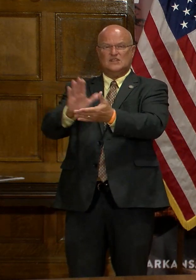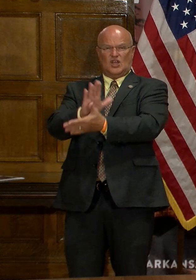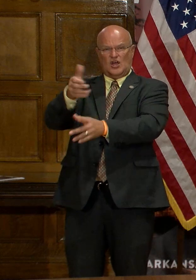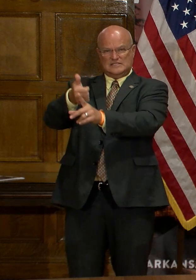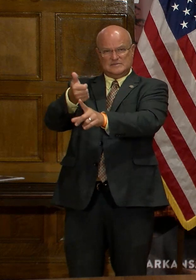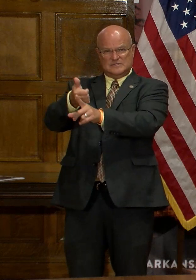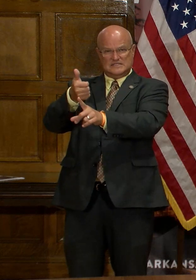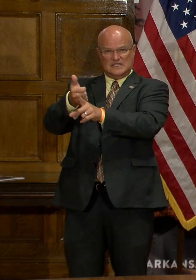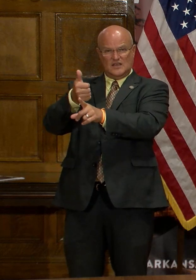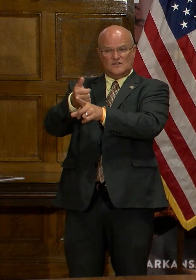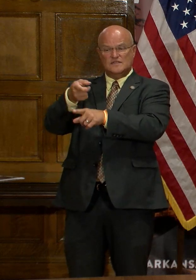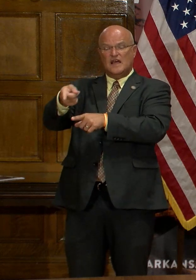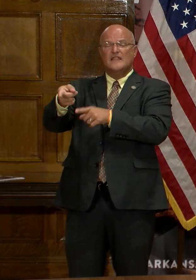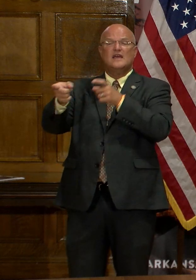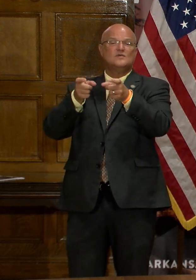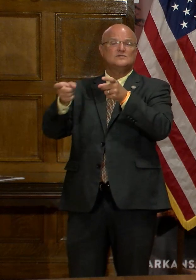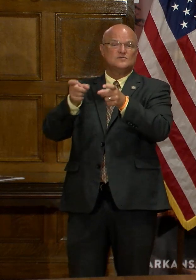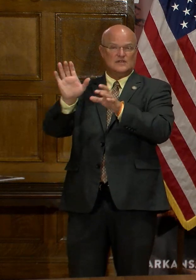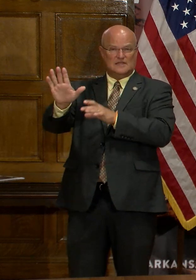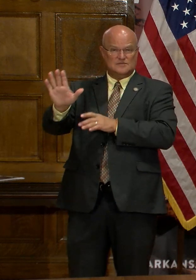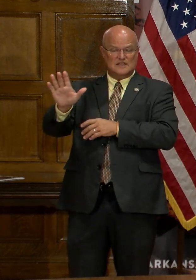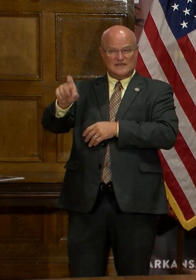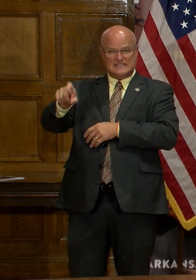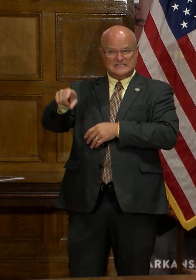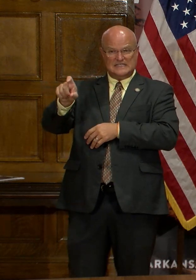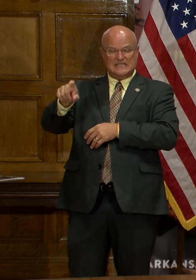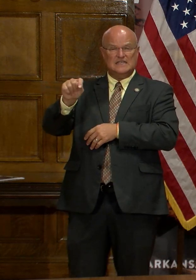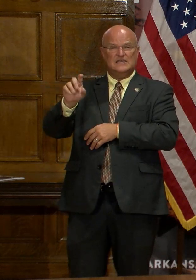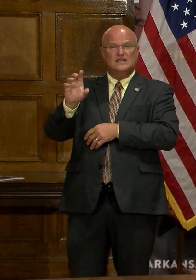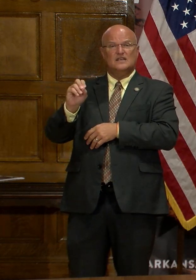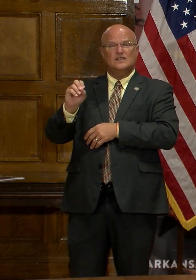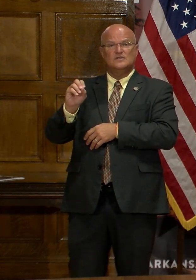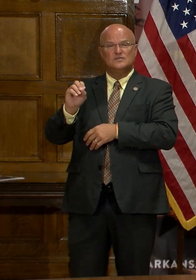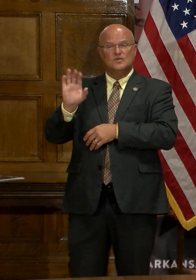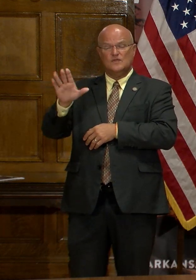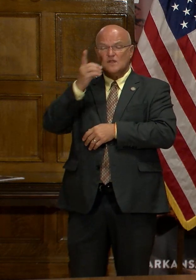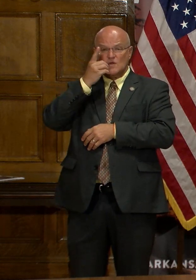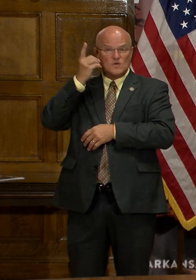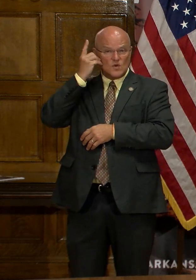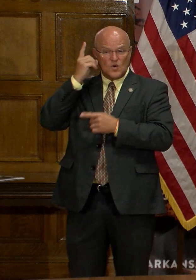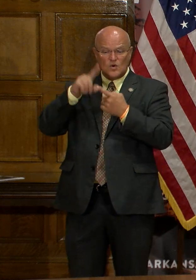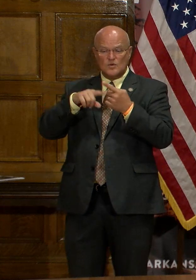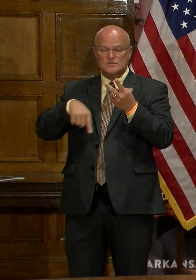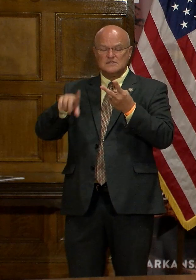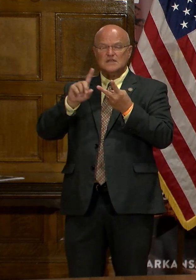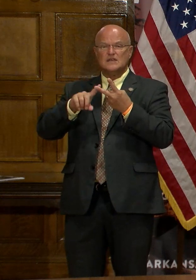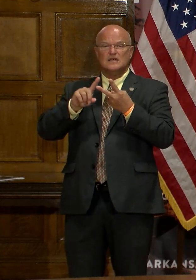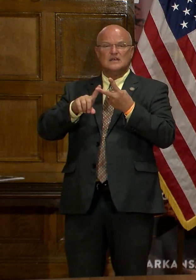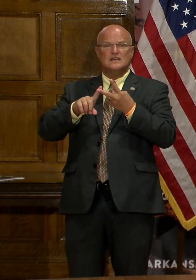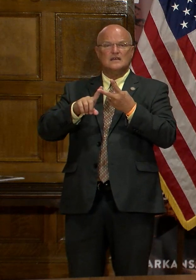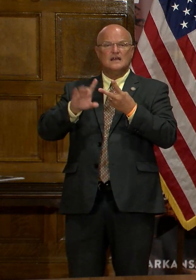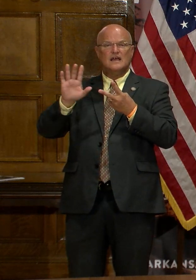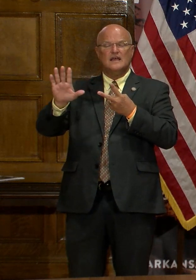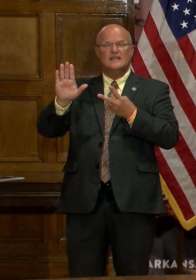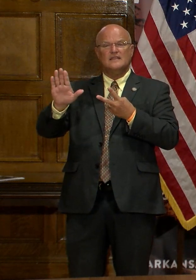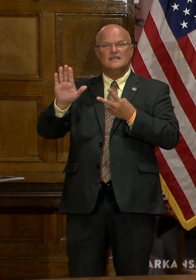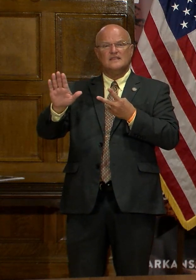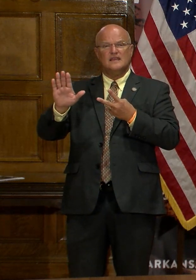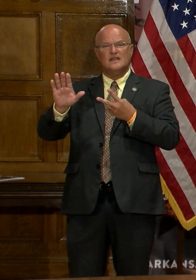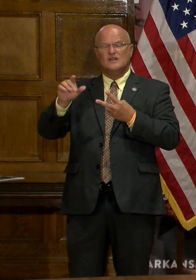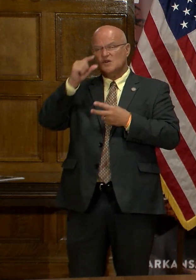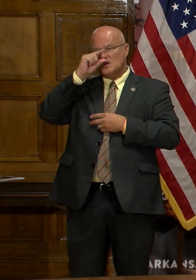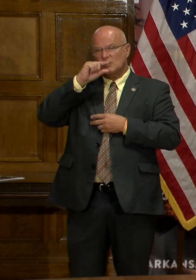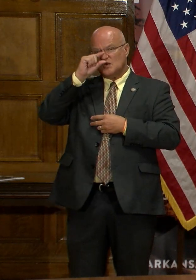institutions. They will give the direction as needed to their dorms, to their